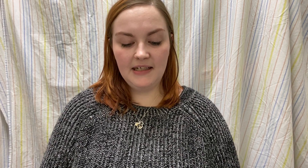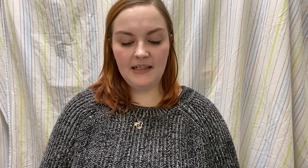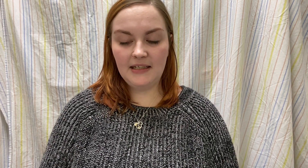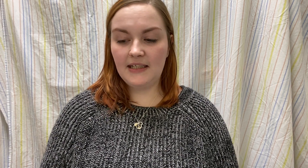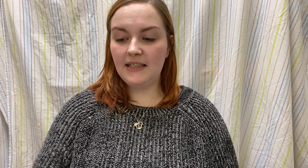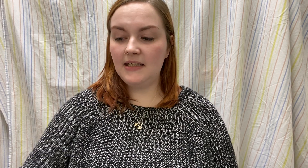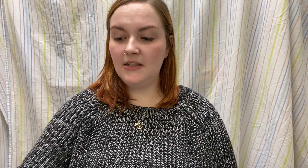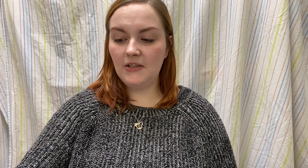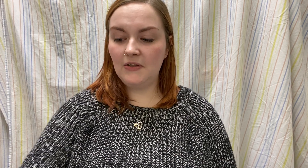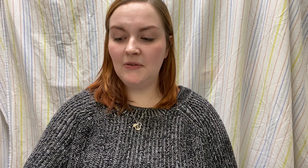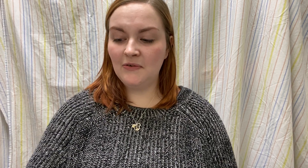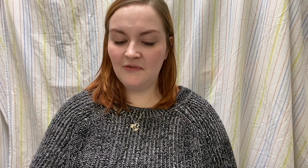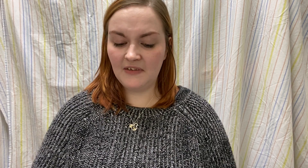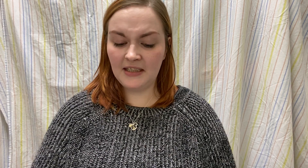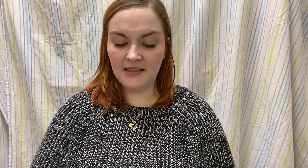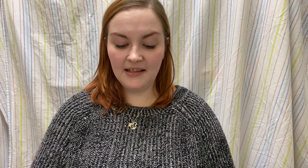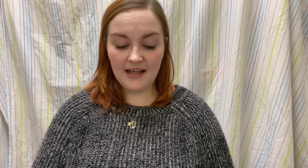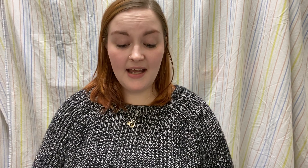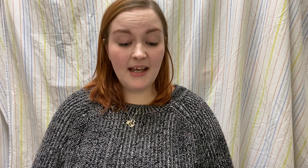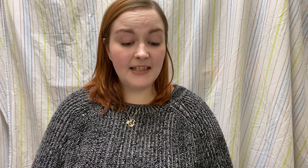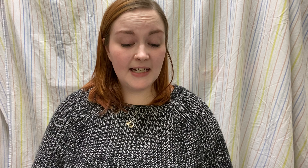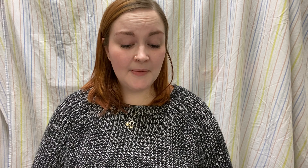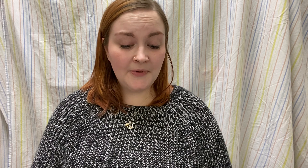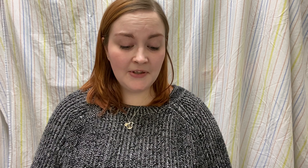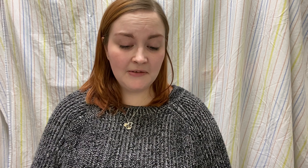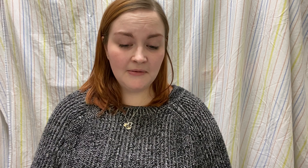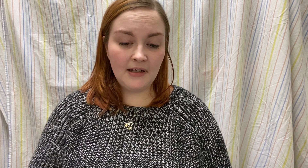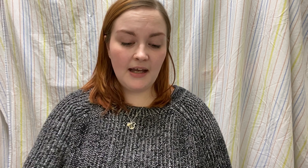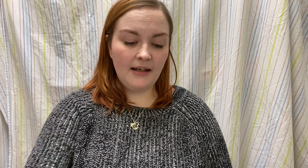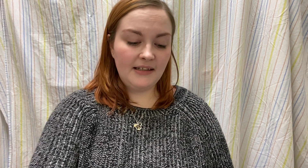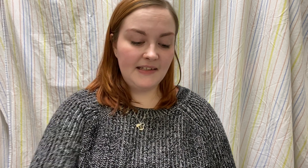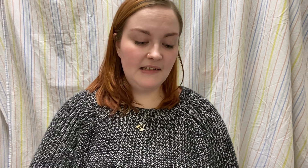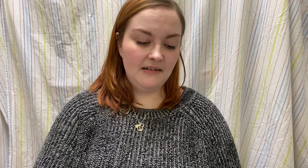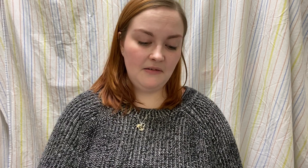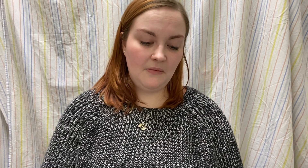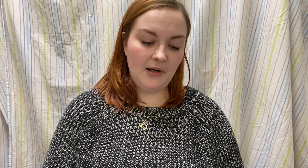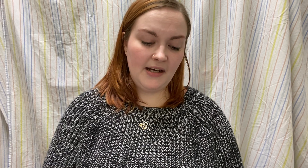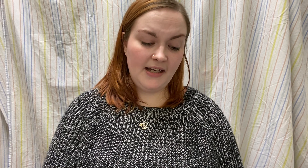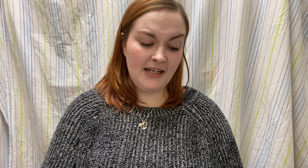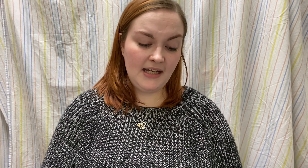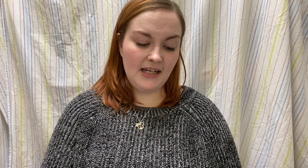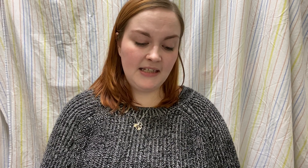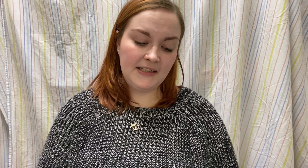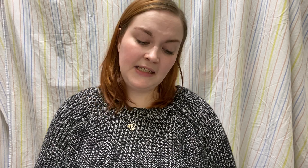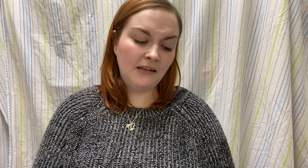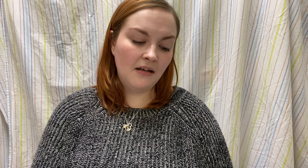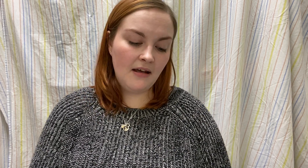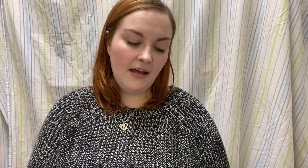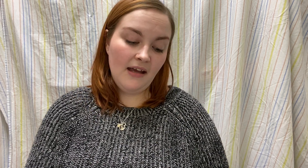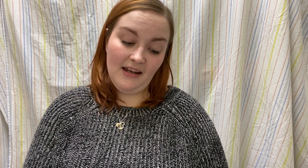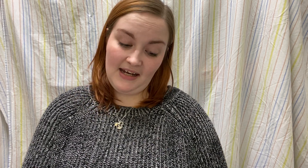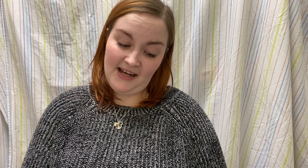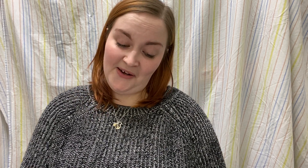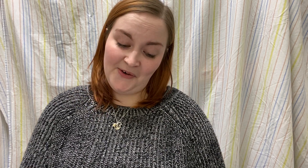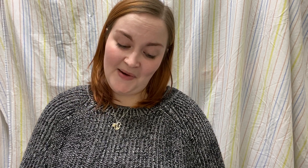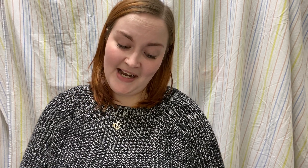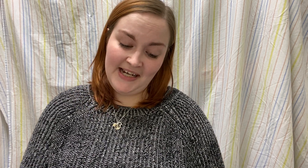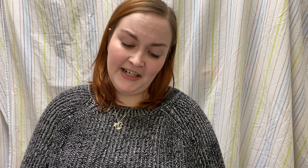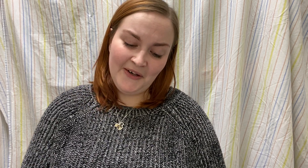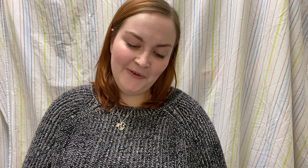T, U, V, W, X, Y, and Z. Now I know